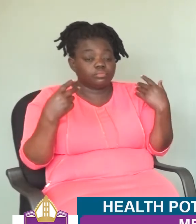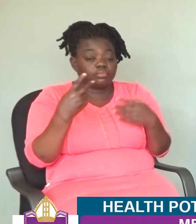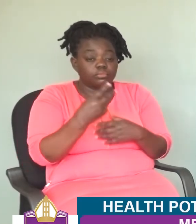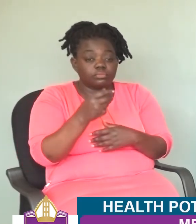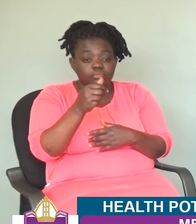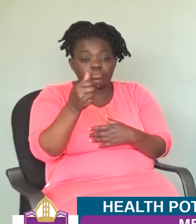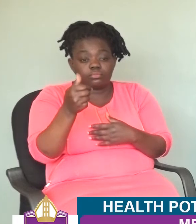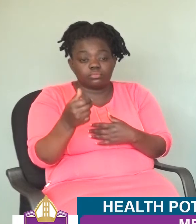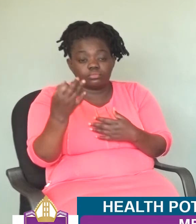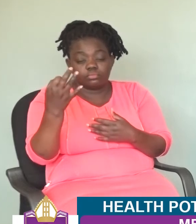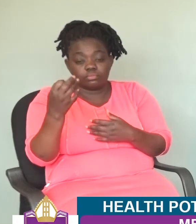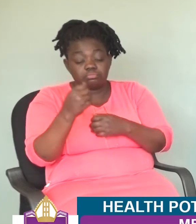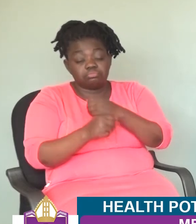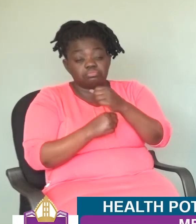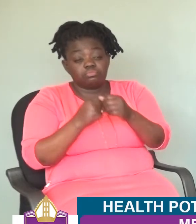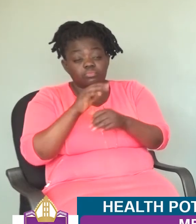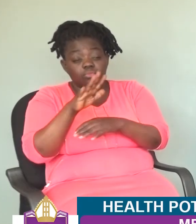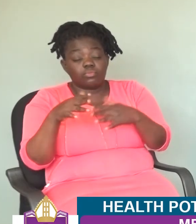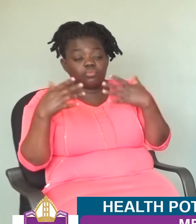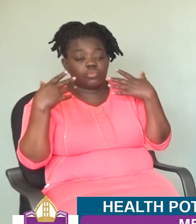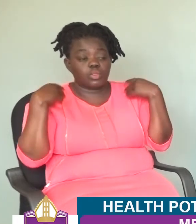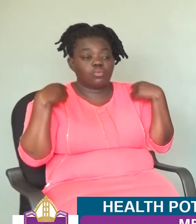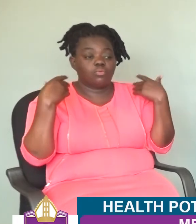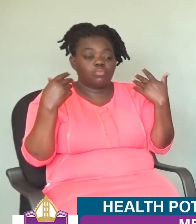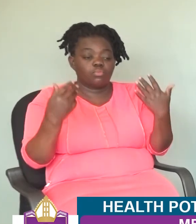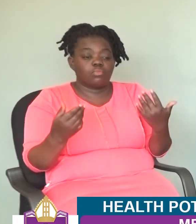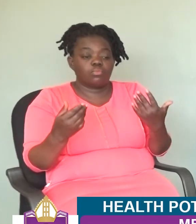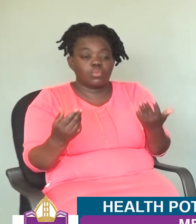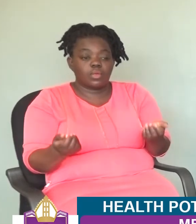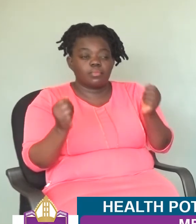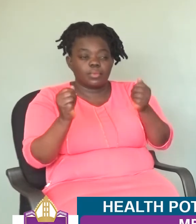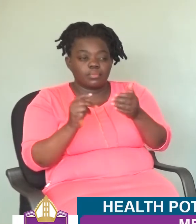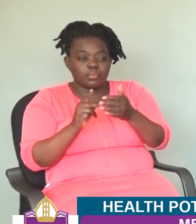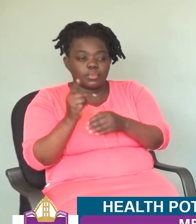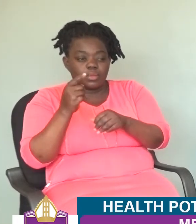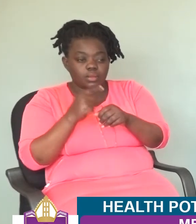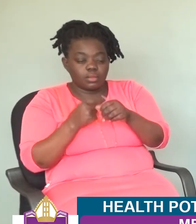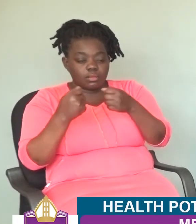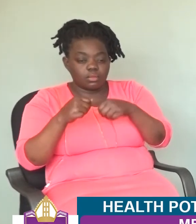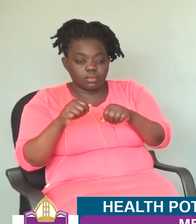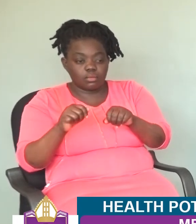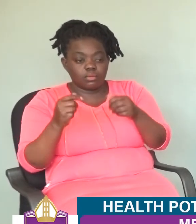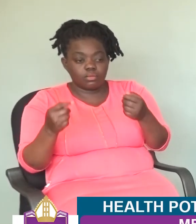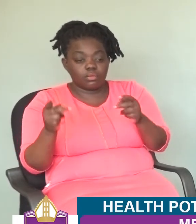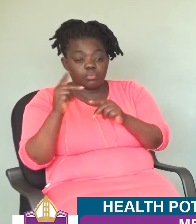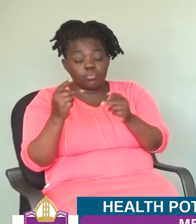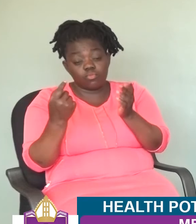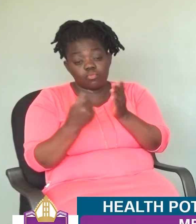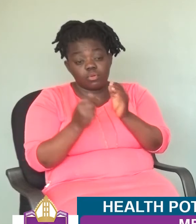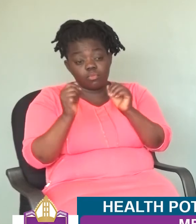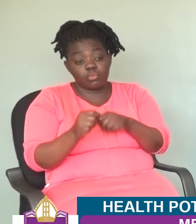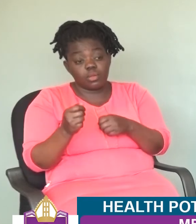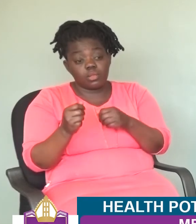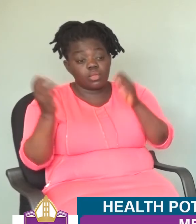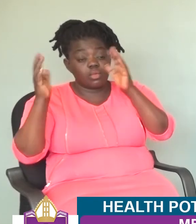All this training costs money. The clinician needs to be rewarded for the time they do. And so Ugandans should learn to appreciate